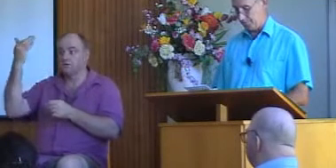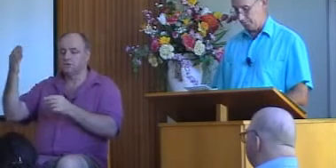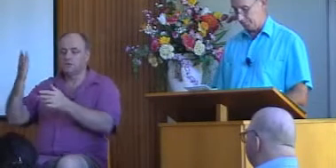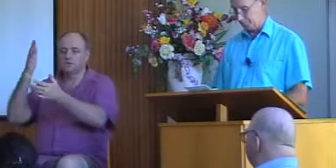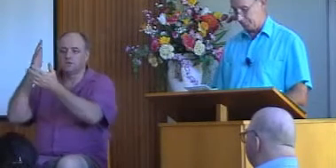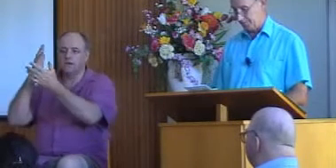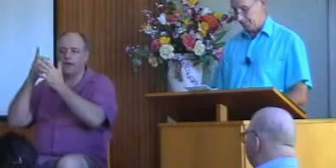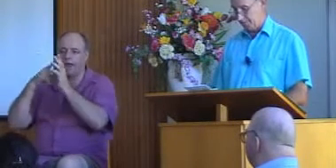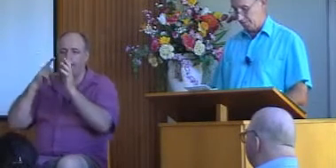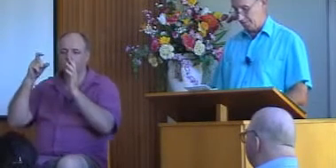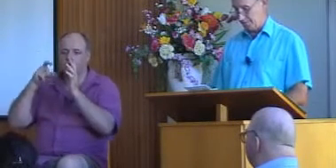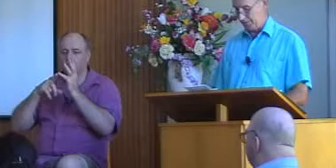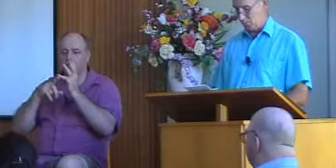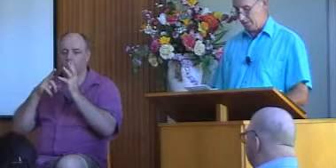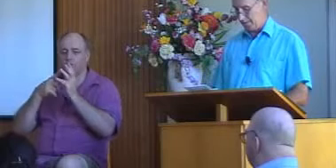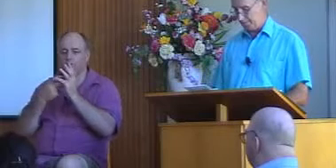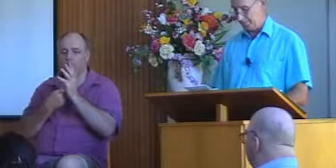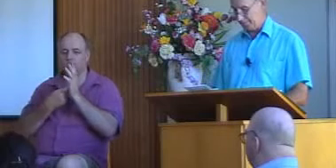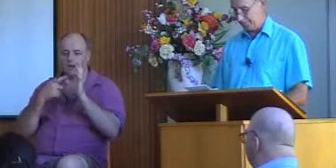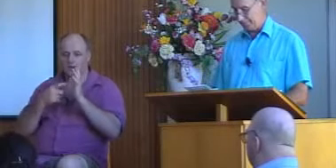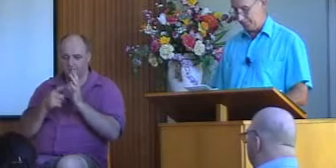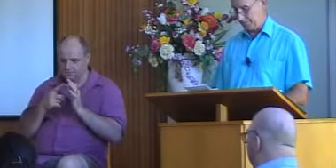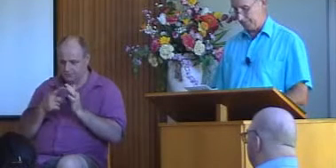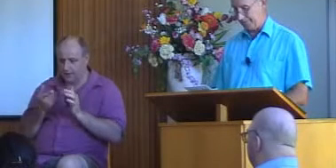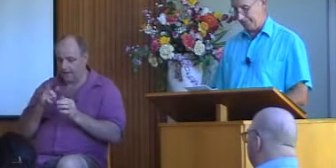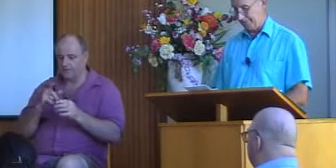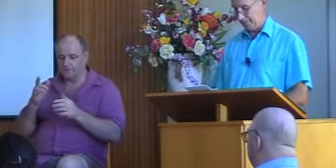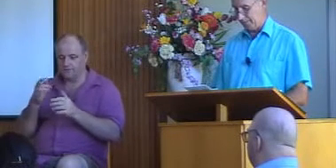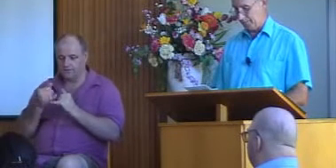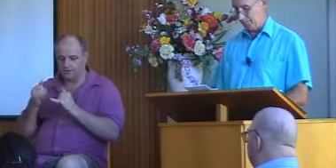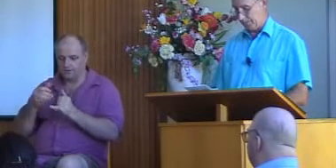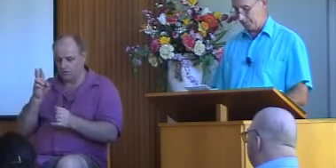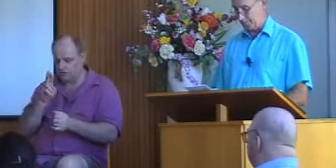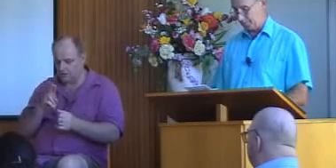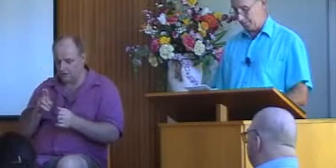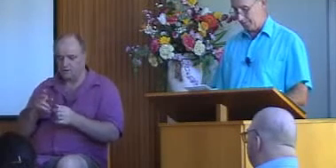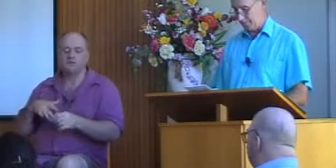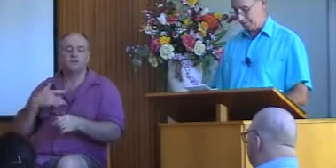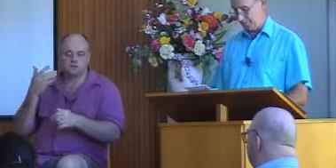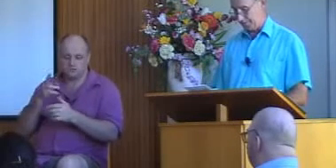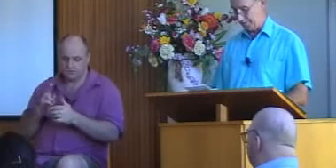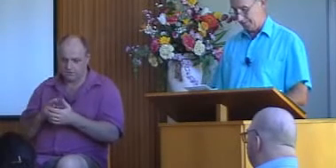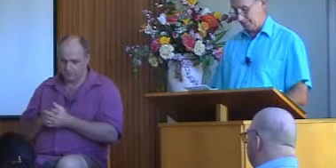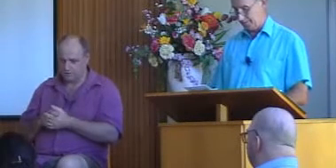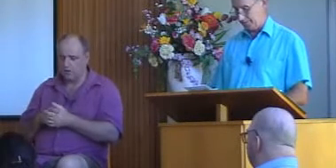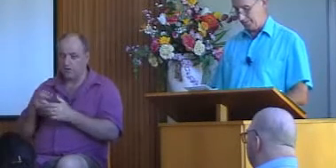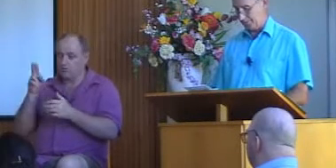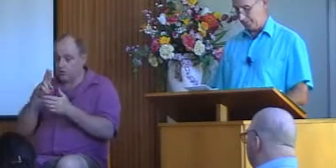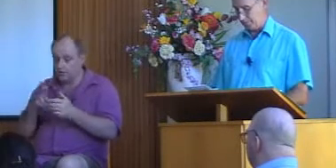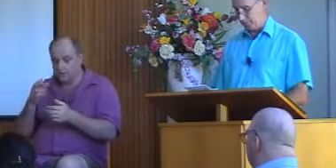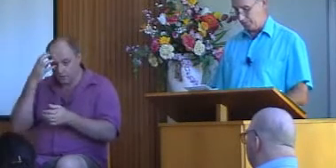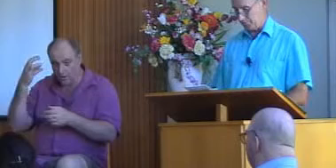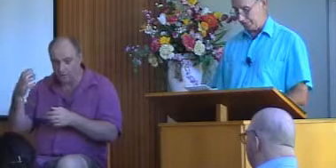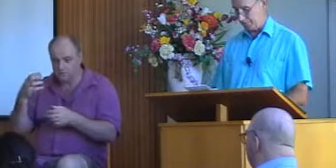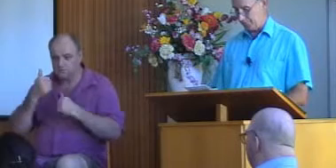are immutable. Read it to be wise, believe it to be safe, and practice it to be holy. It